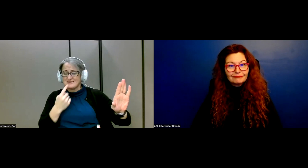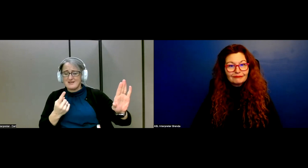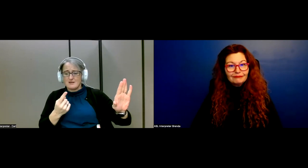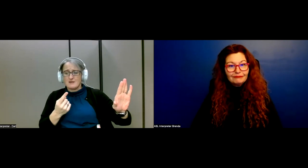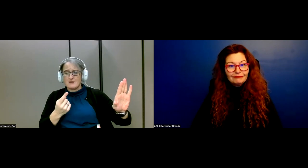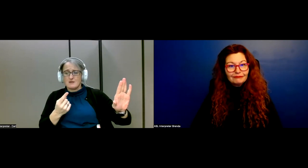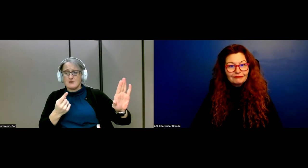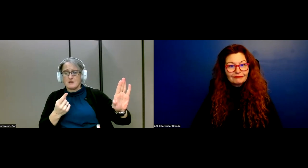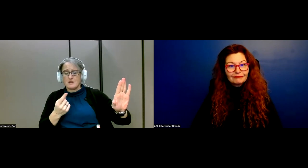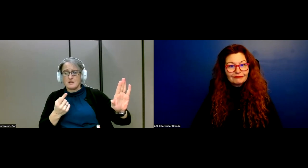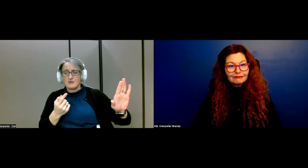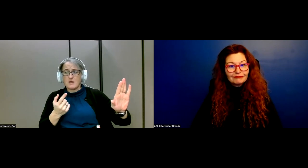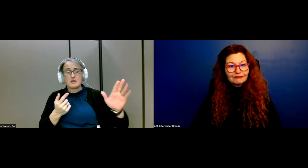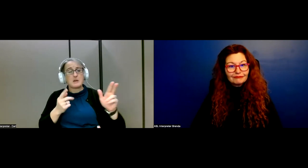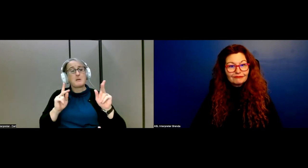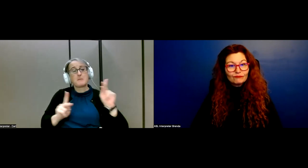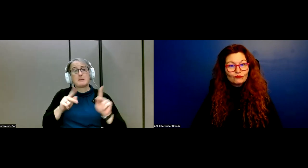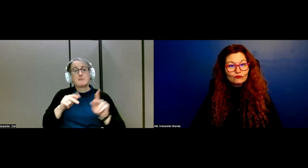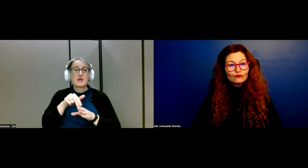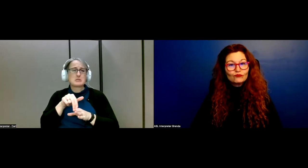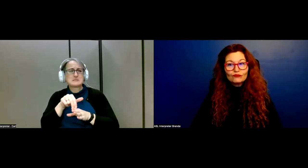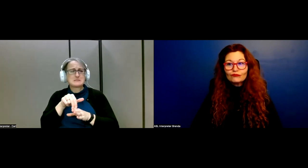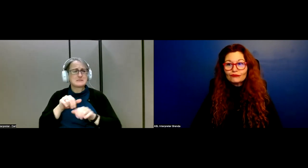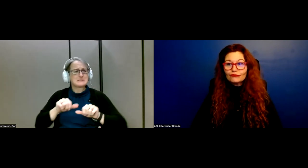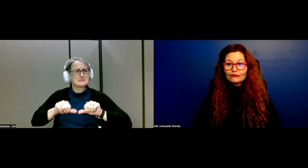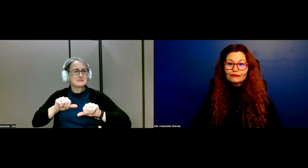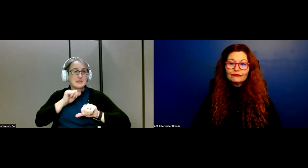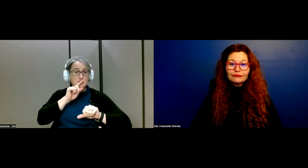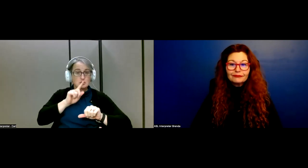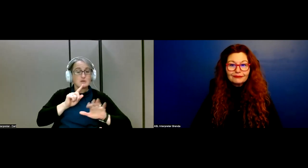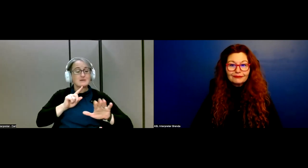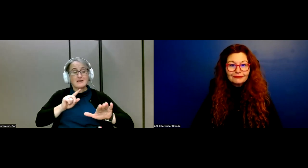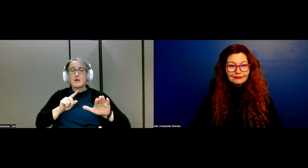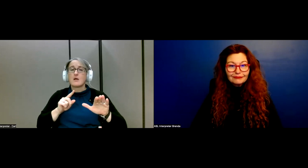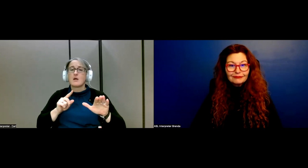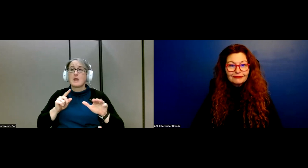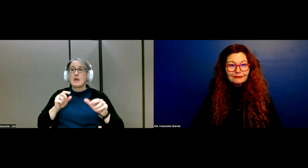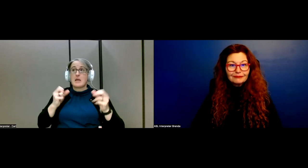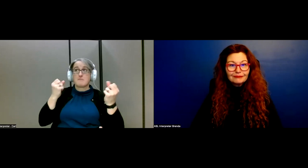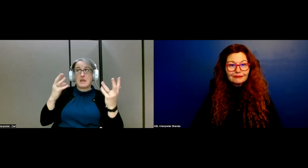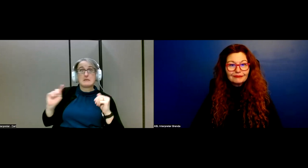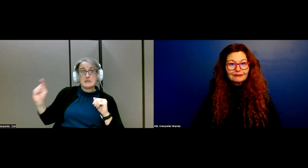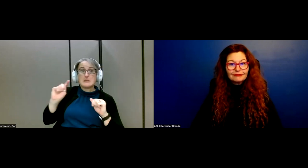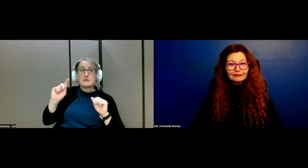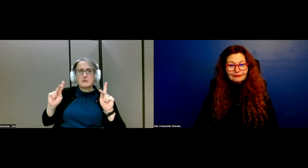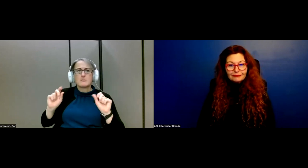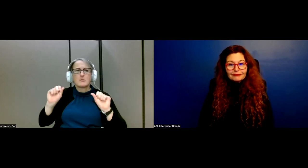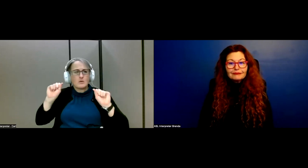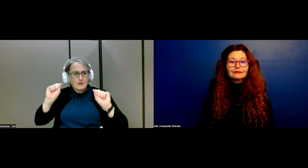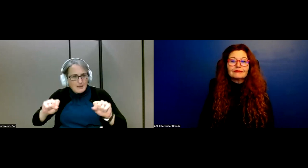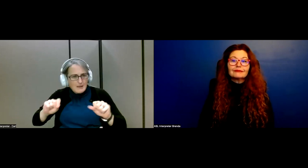that are on the fence, I would encourage you, there's a lot that people can learn, and a lot of people would be open to